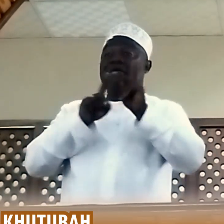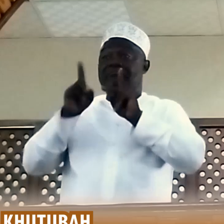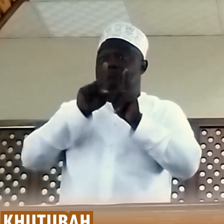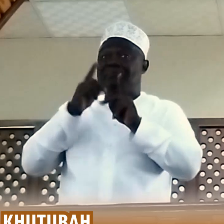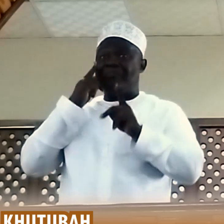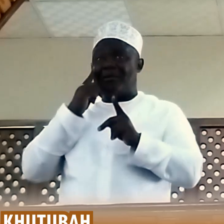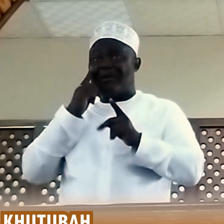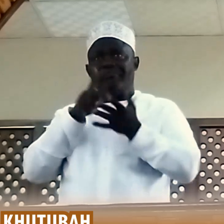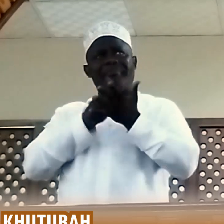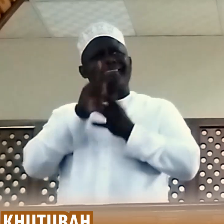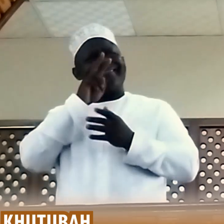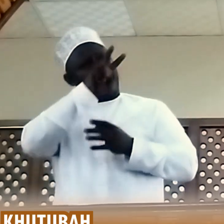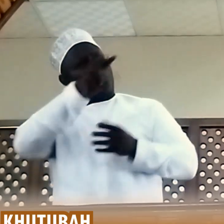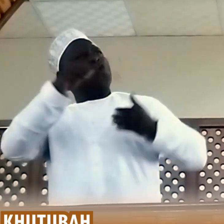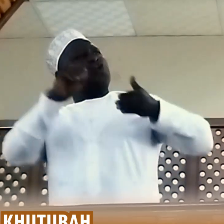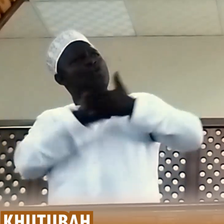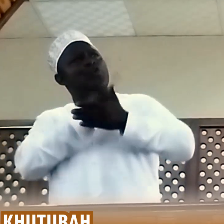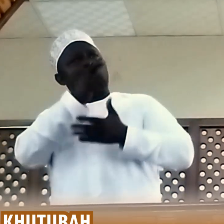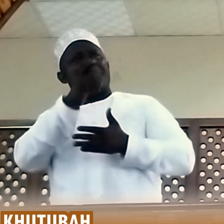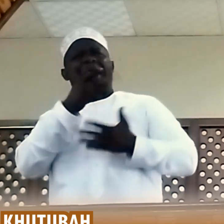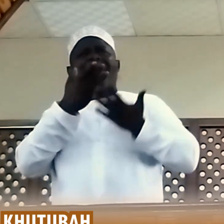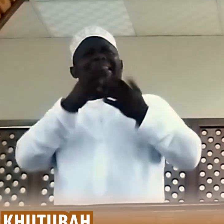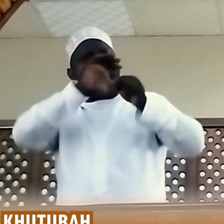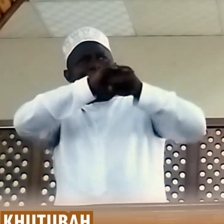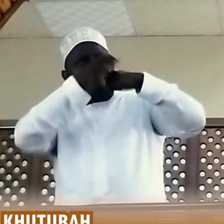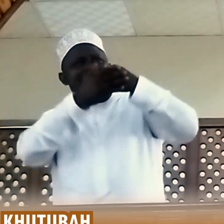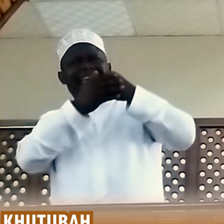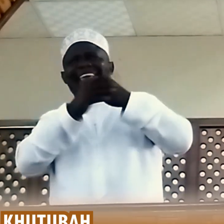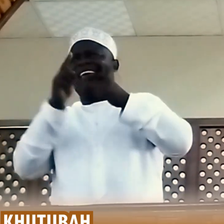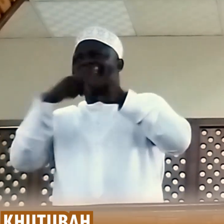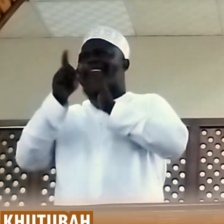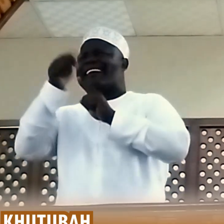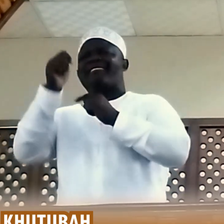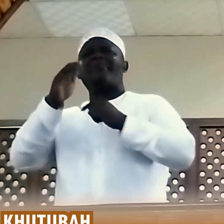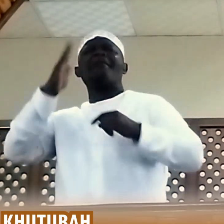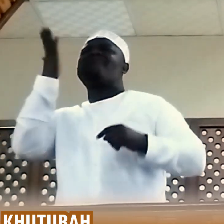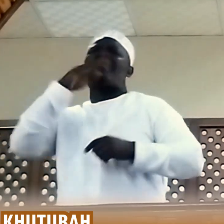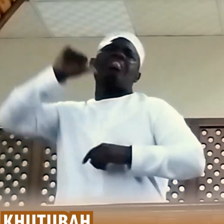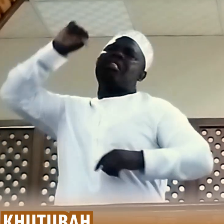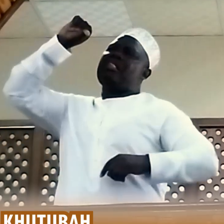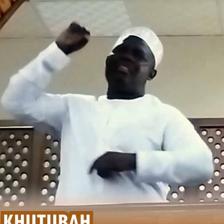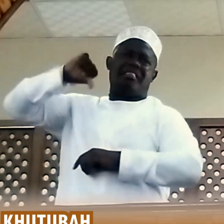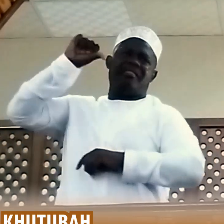ne basiba n'okigula ng'olaba kipya kiriko made in gundi naye nga kifu.